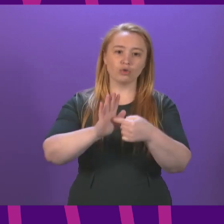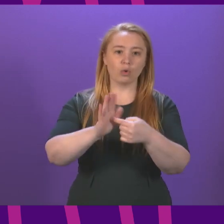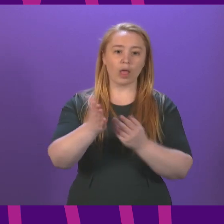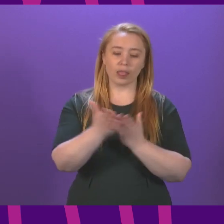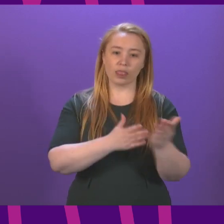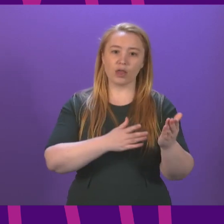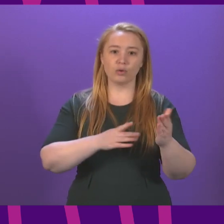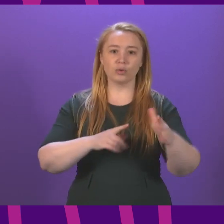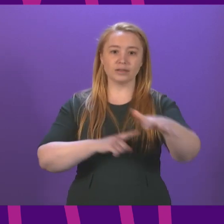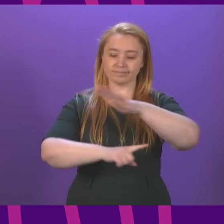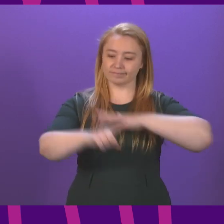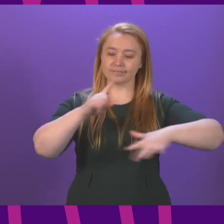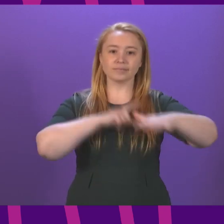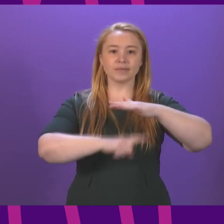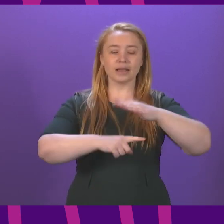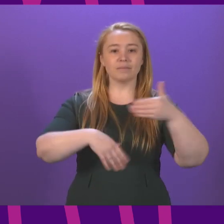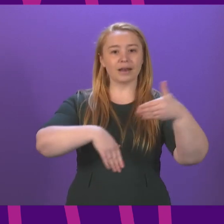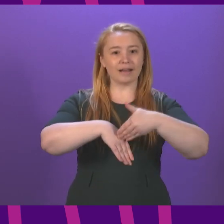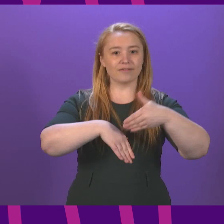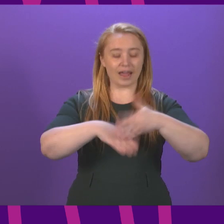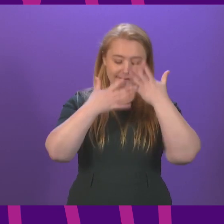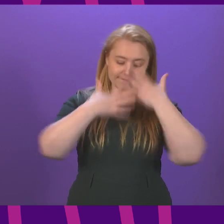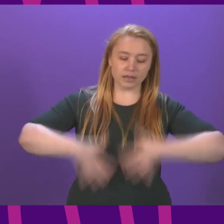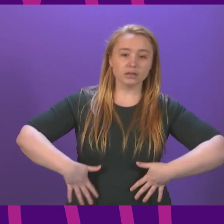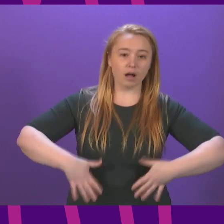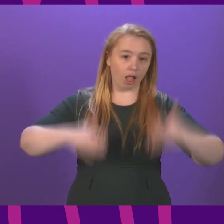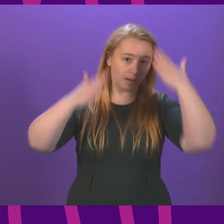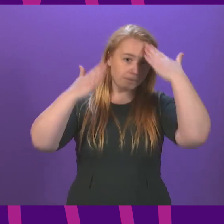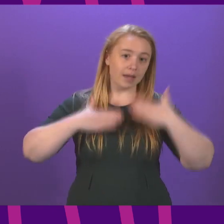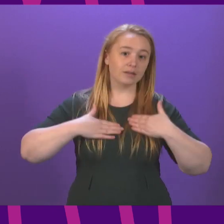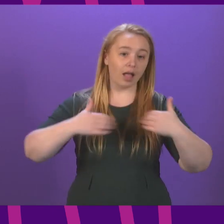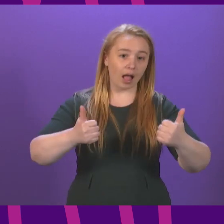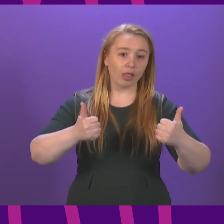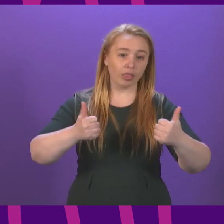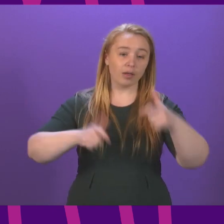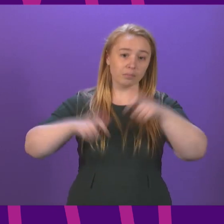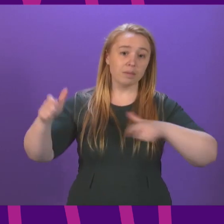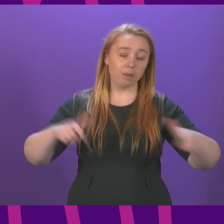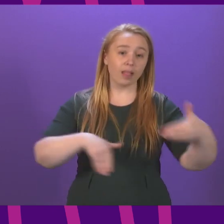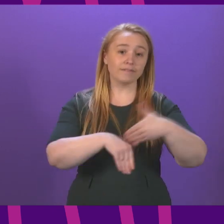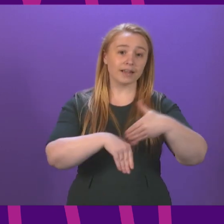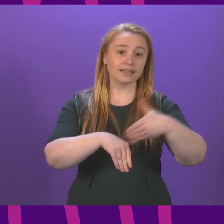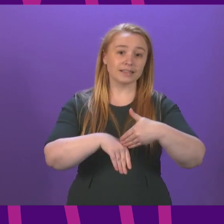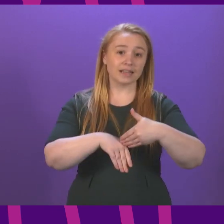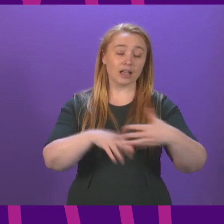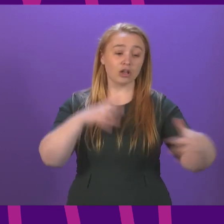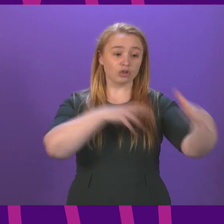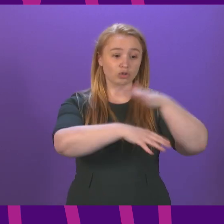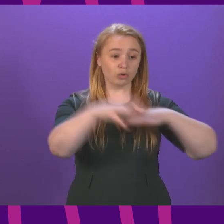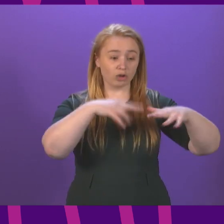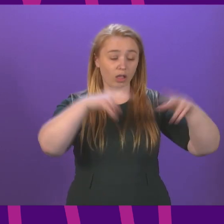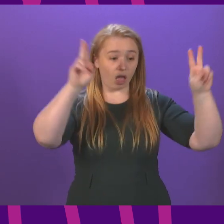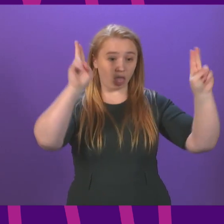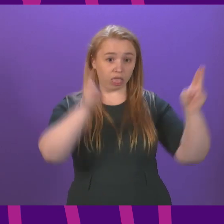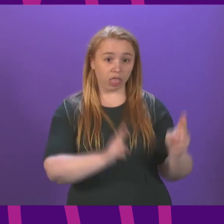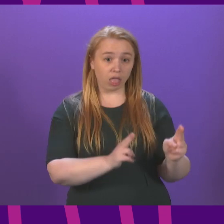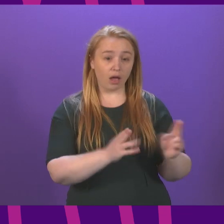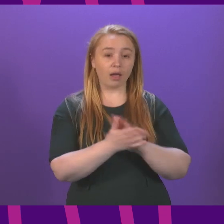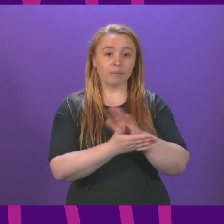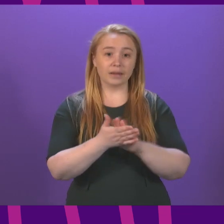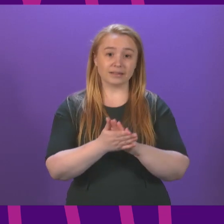is having a profound effect on both the physical and mental health of our population. That lack of social interaction points to a significant